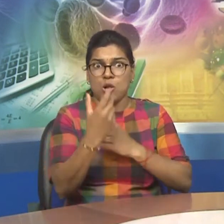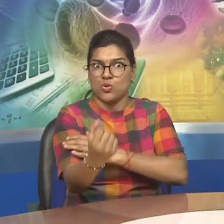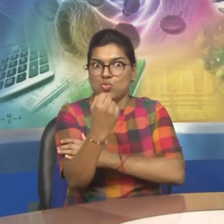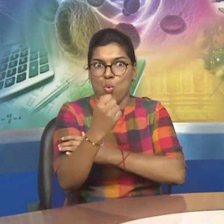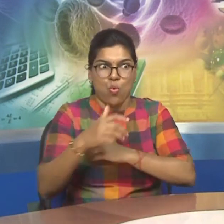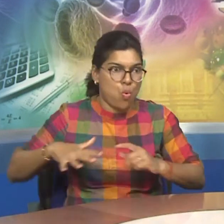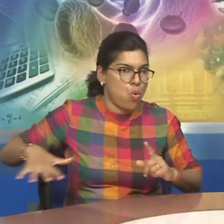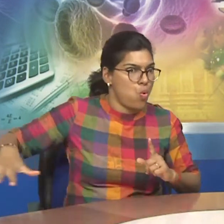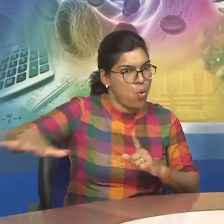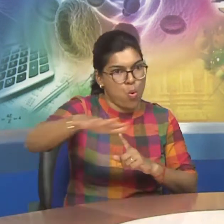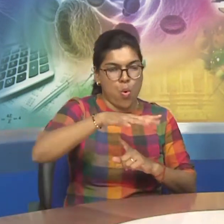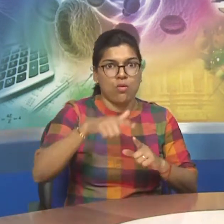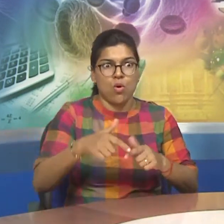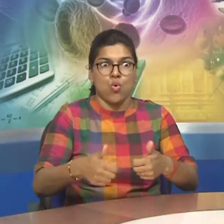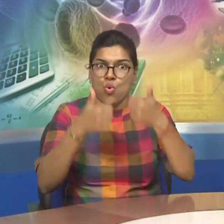ocean does not become dirty.